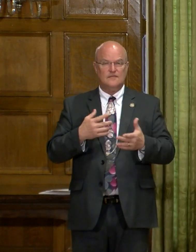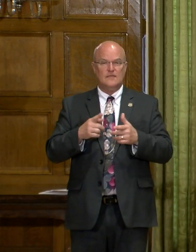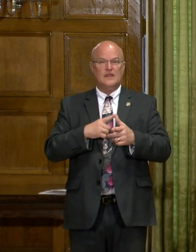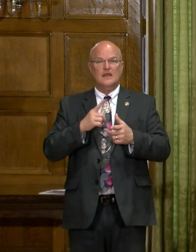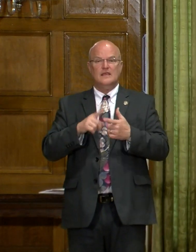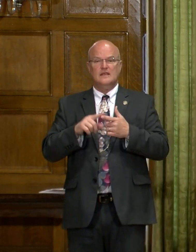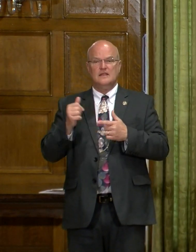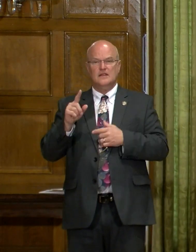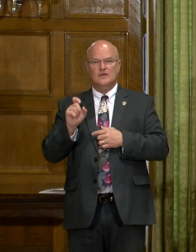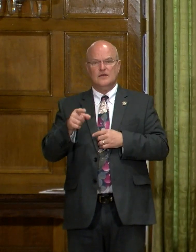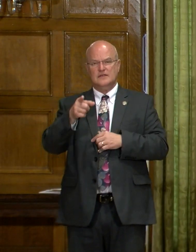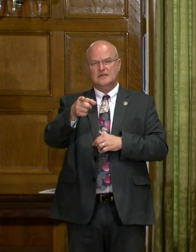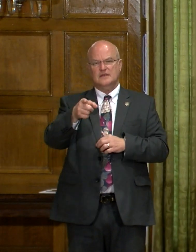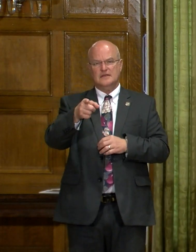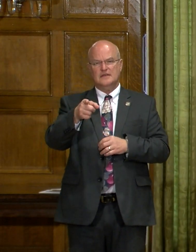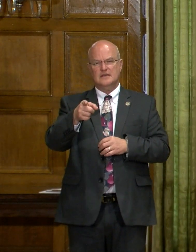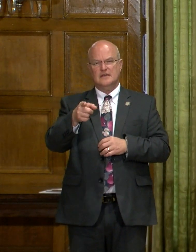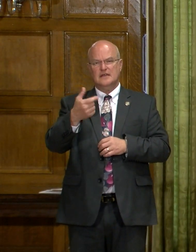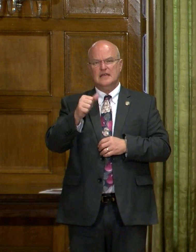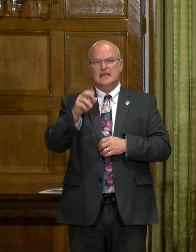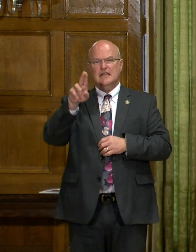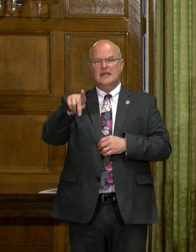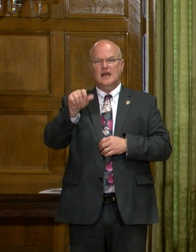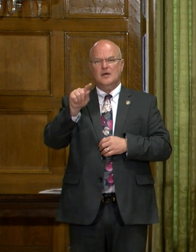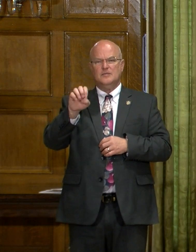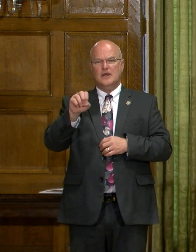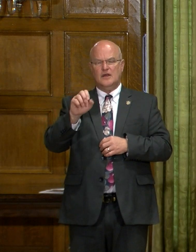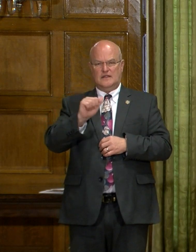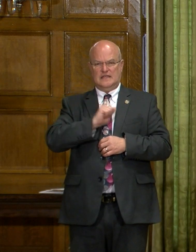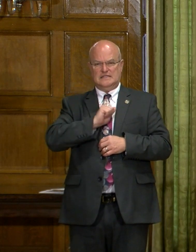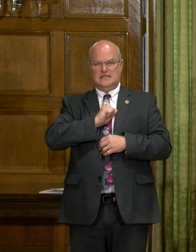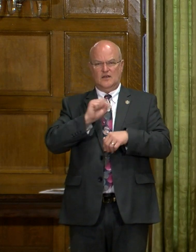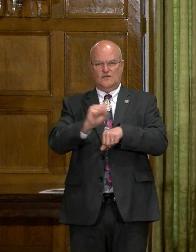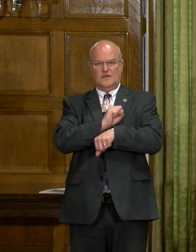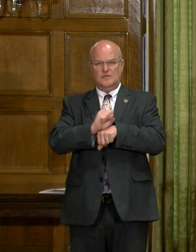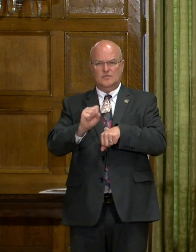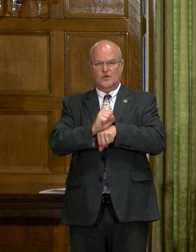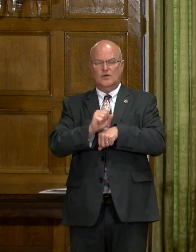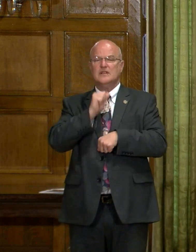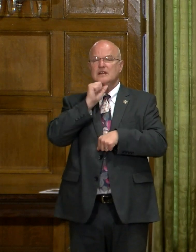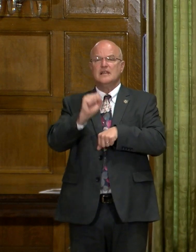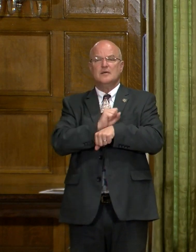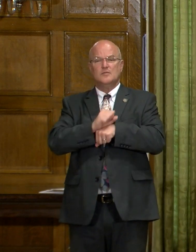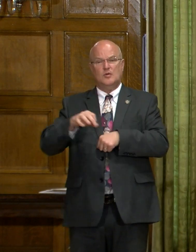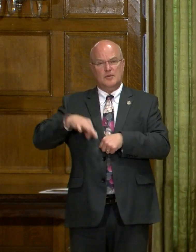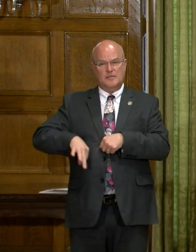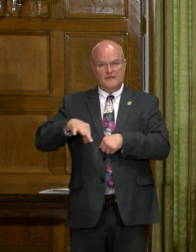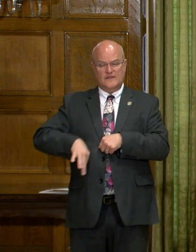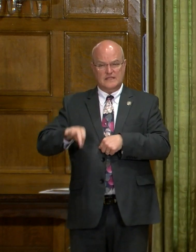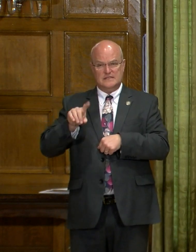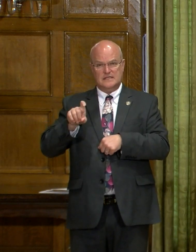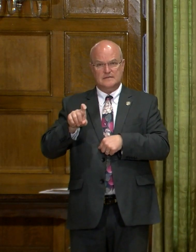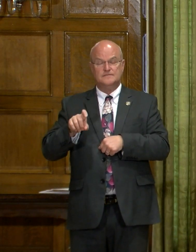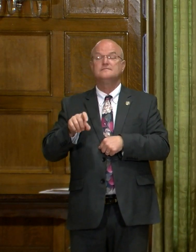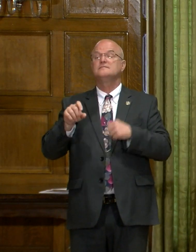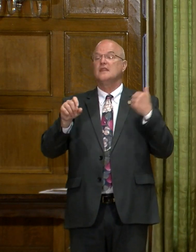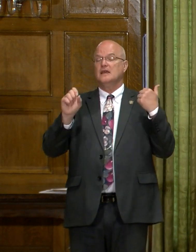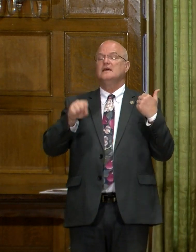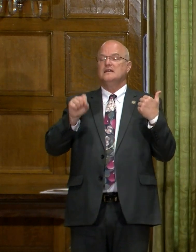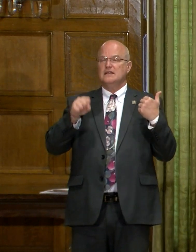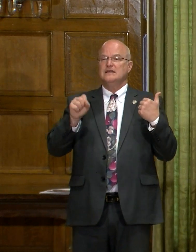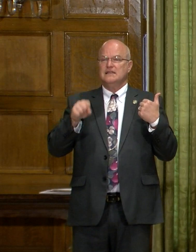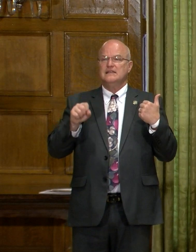And then, was there another question? Is there any update on the self-employed unemployment benefits?